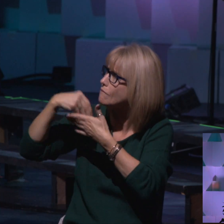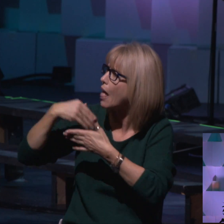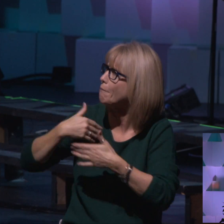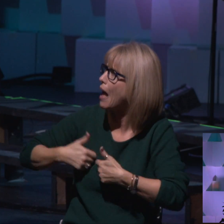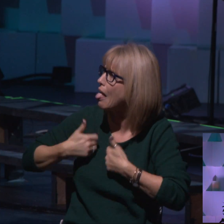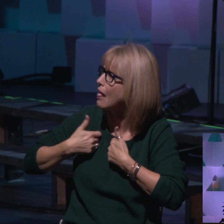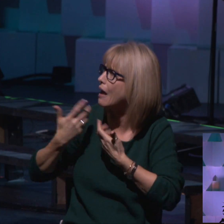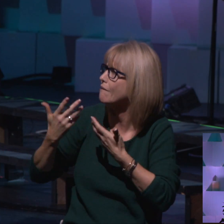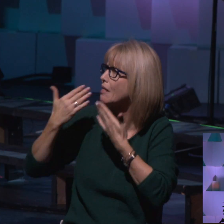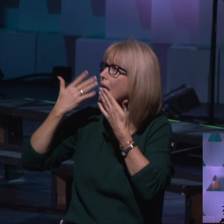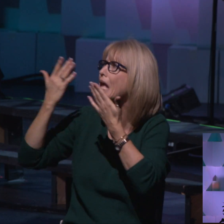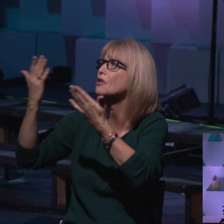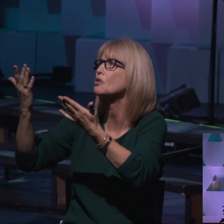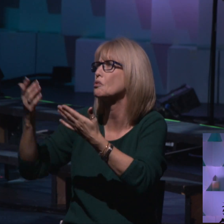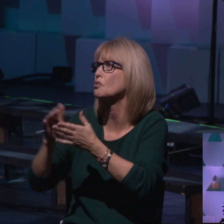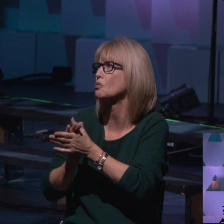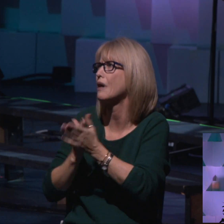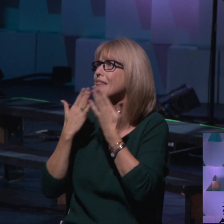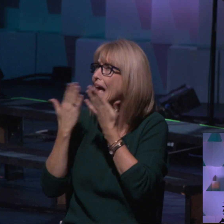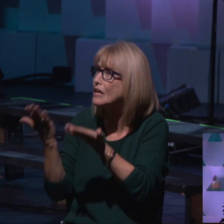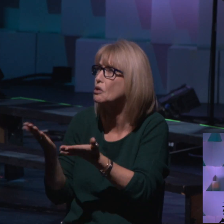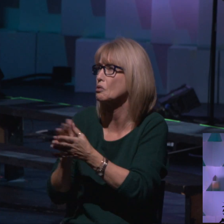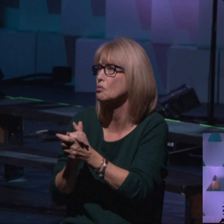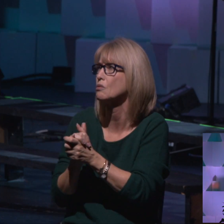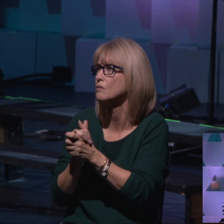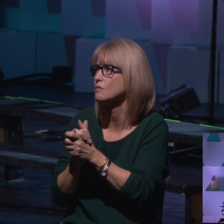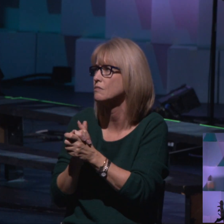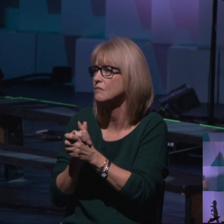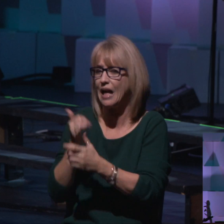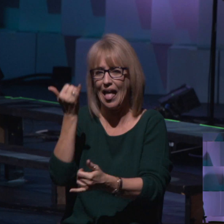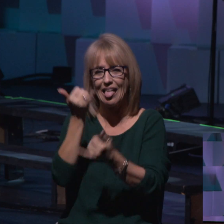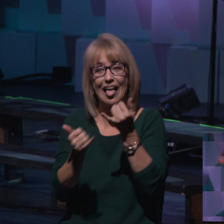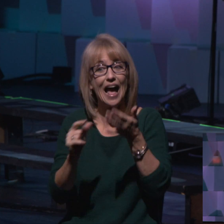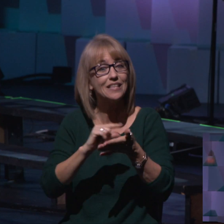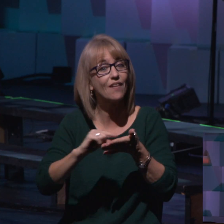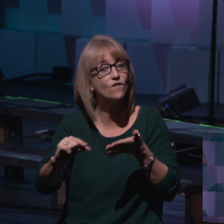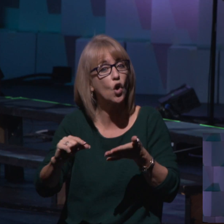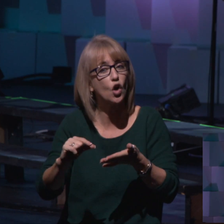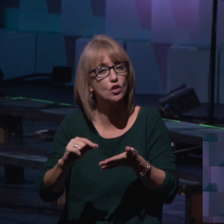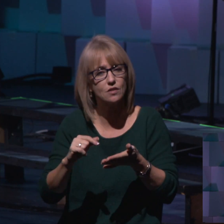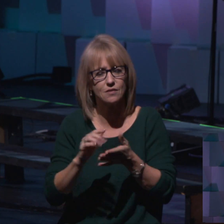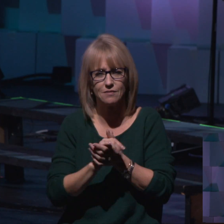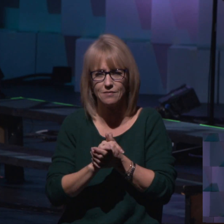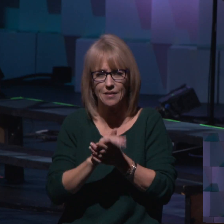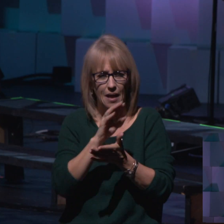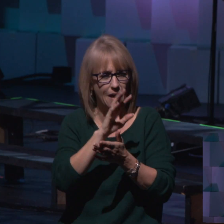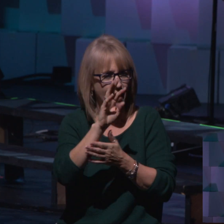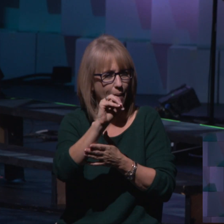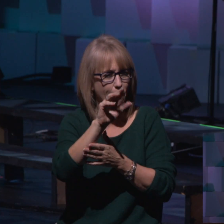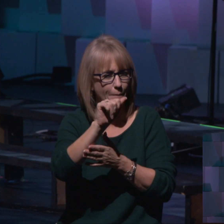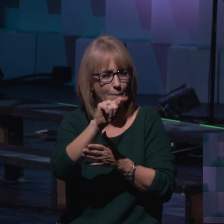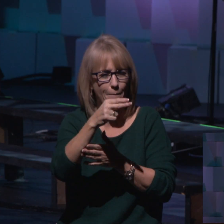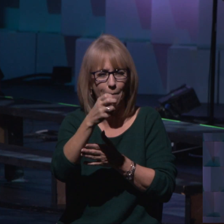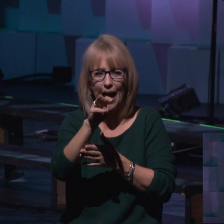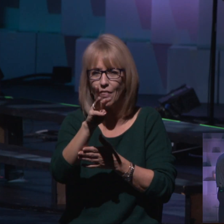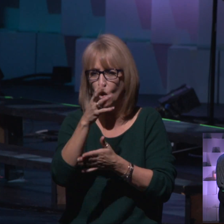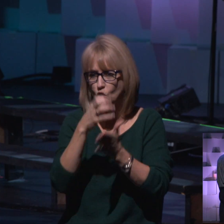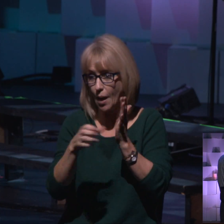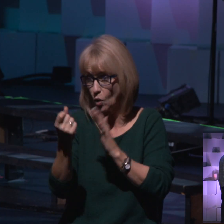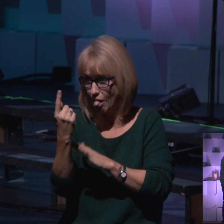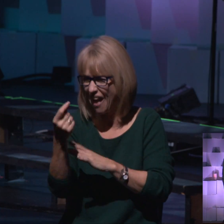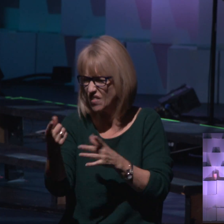And we thank God for it. One more verse. It's a verse in Matthew chapter 11, the words of Jesus. Would you read this